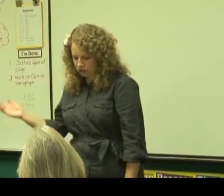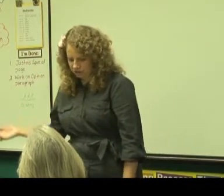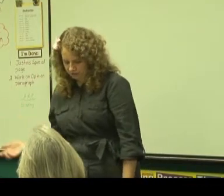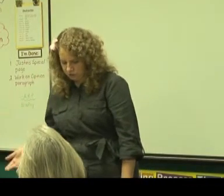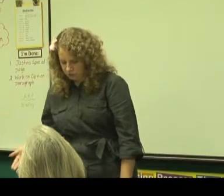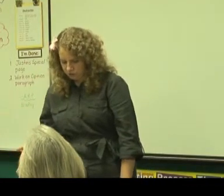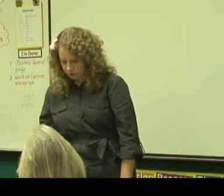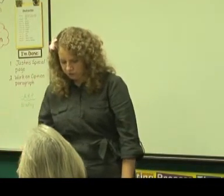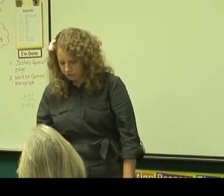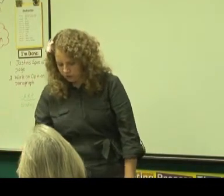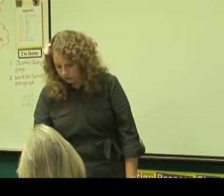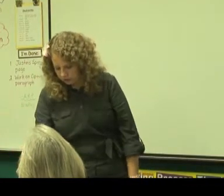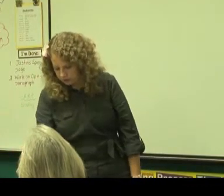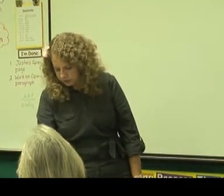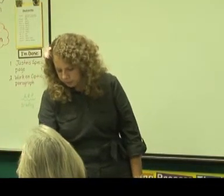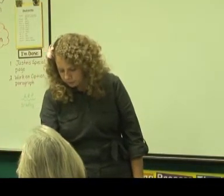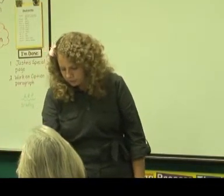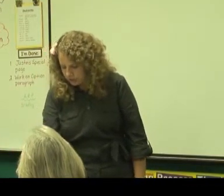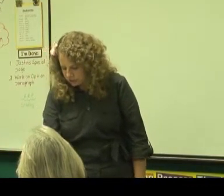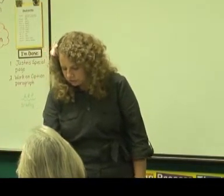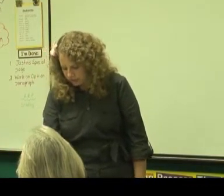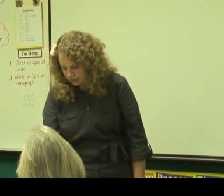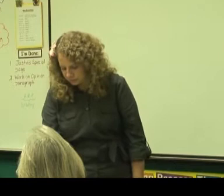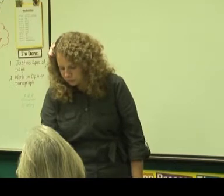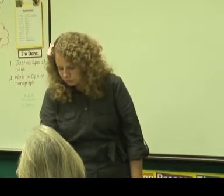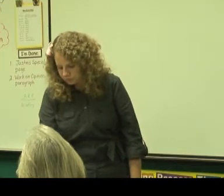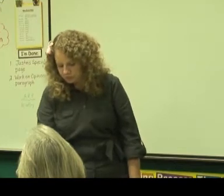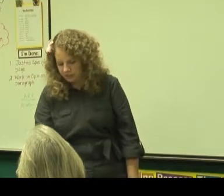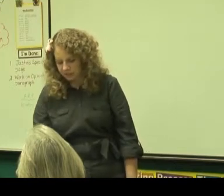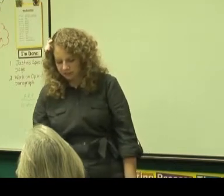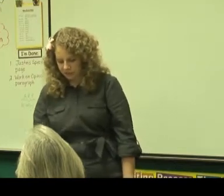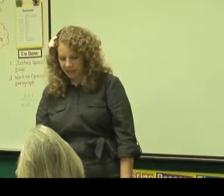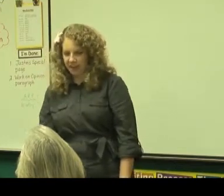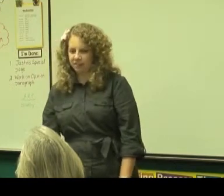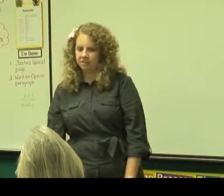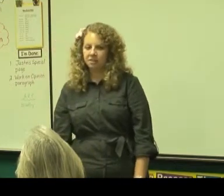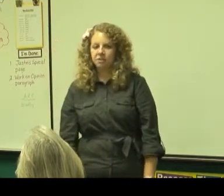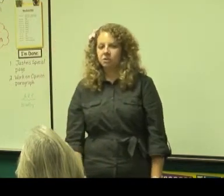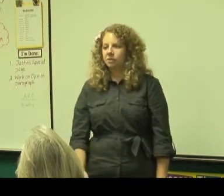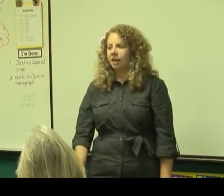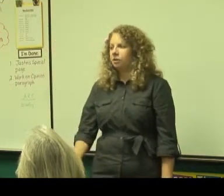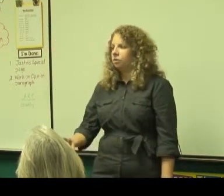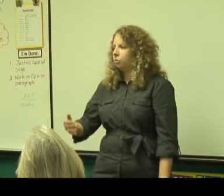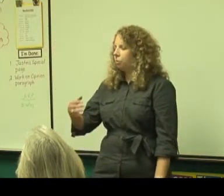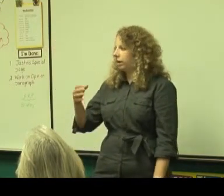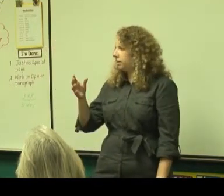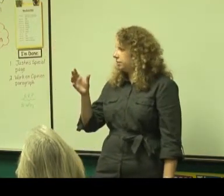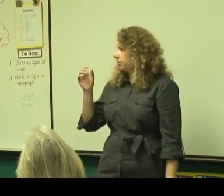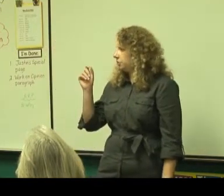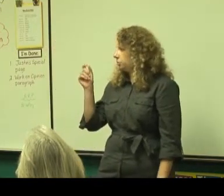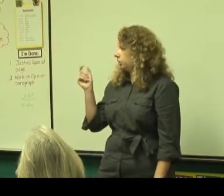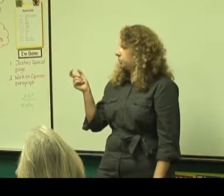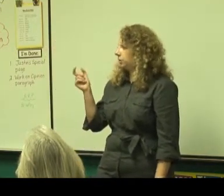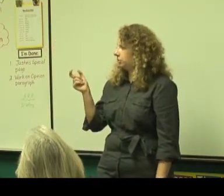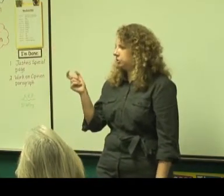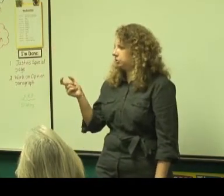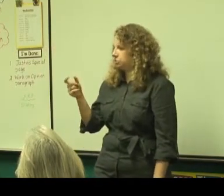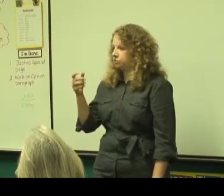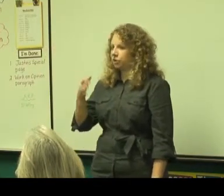she. So on the bottom of the page, then it has numbers 1 through 10, like forget. Okay, what other word are we going to use?